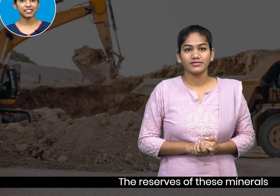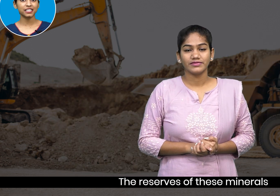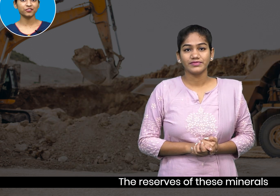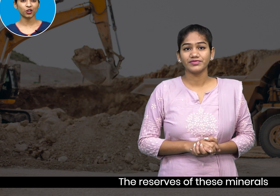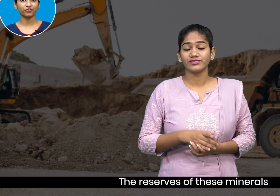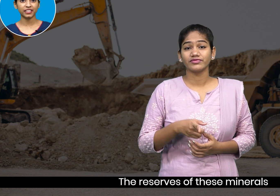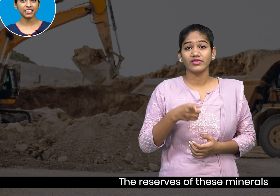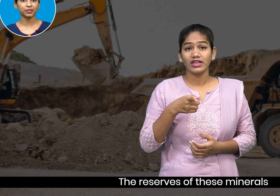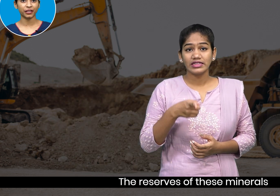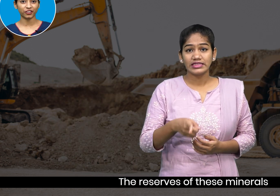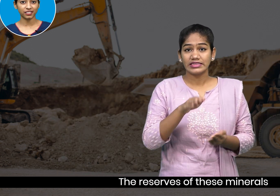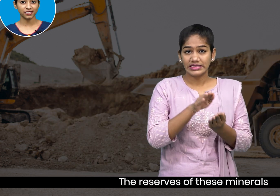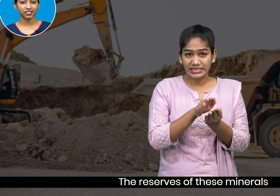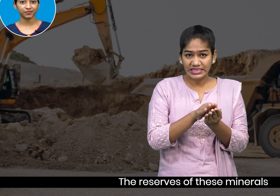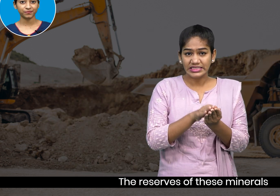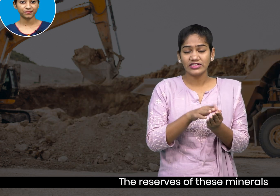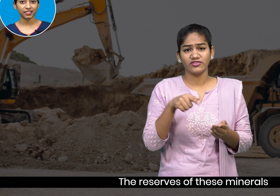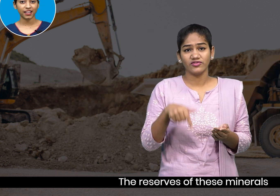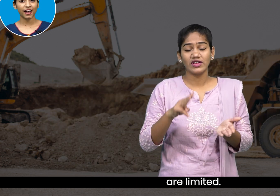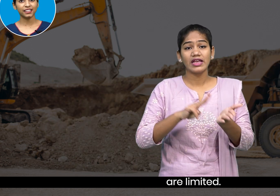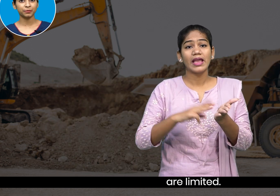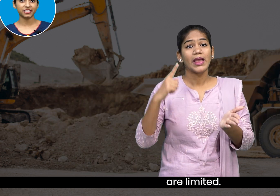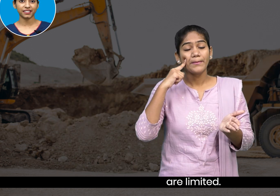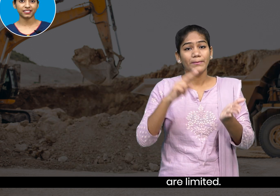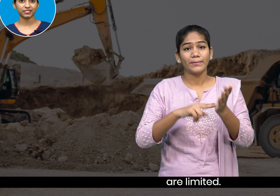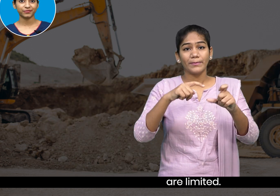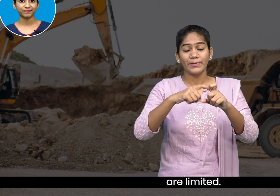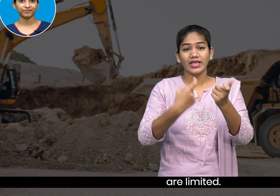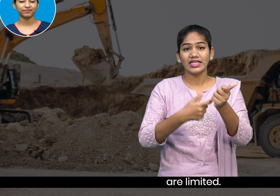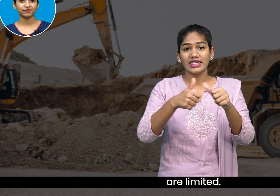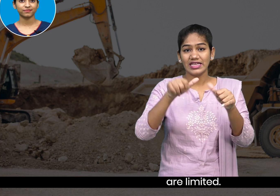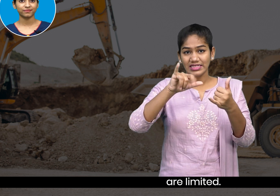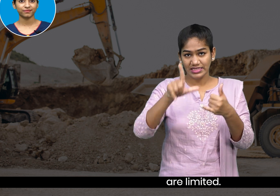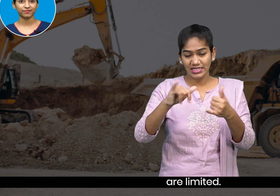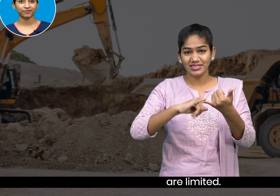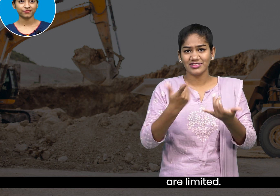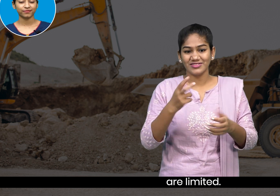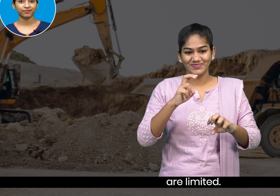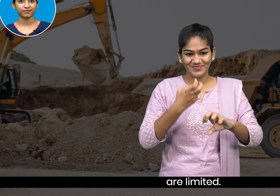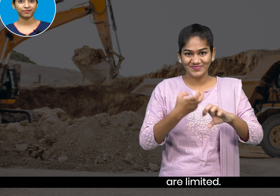The reserves of these minerals are limited.